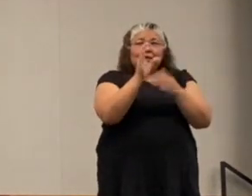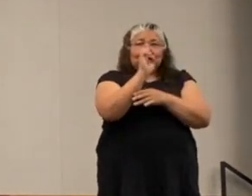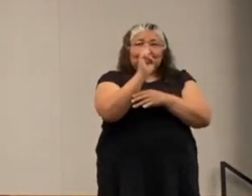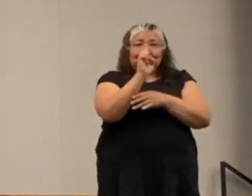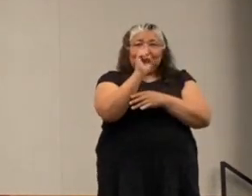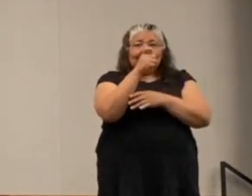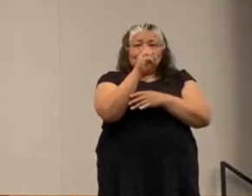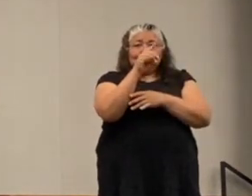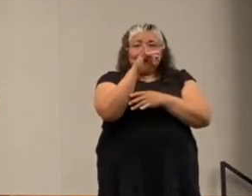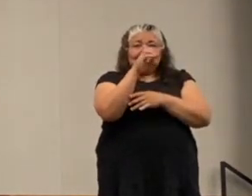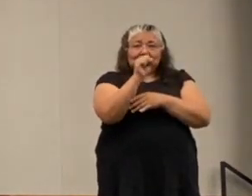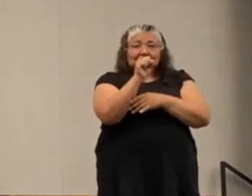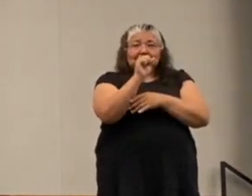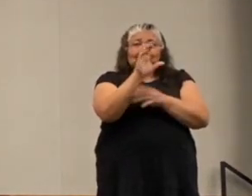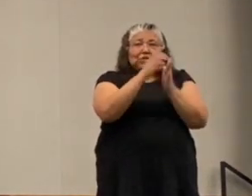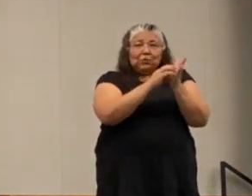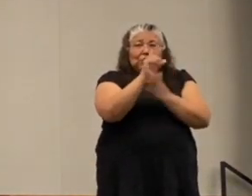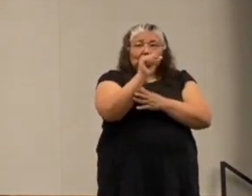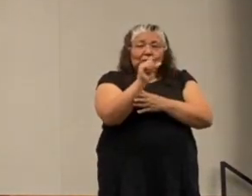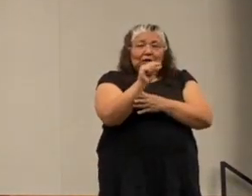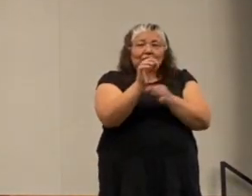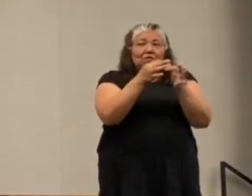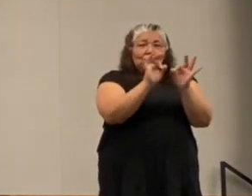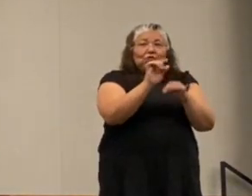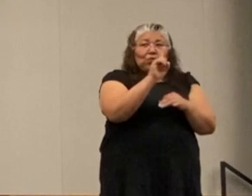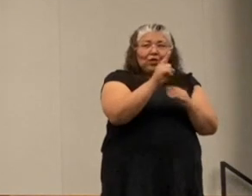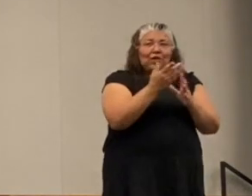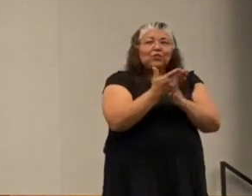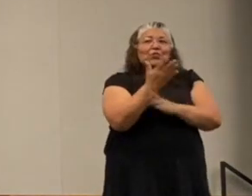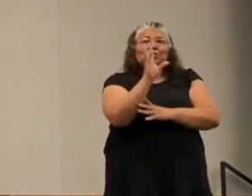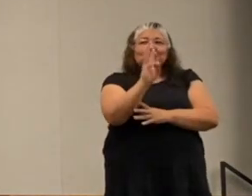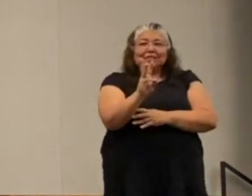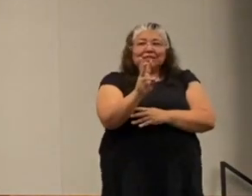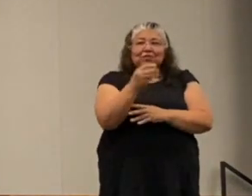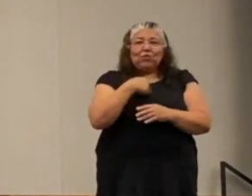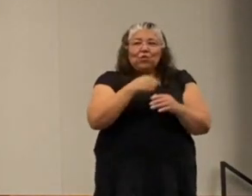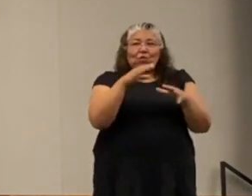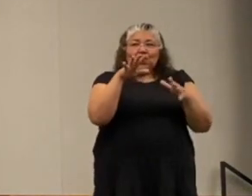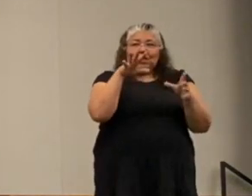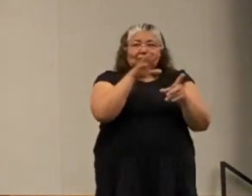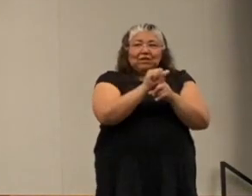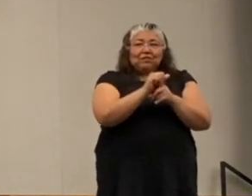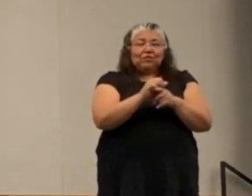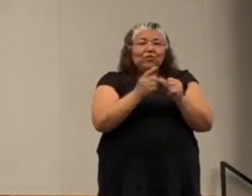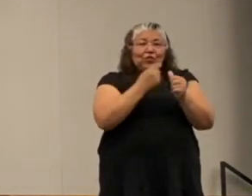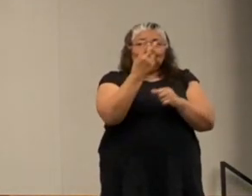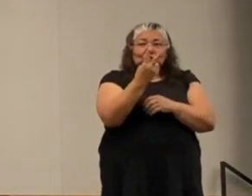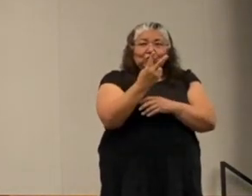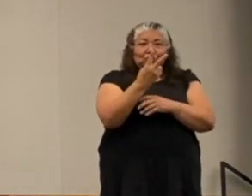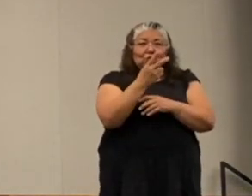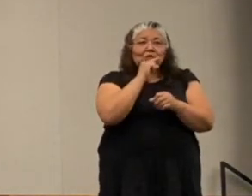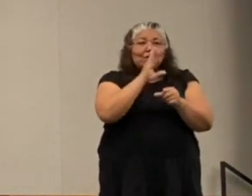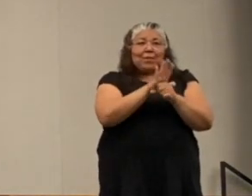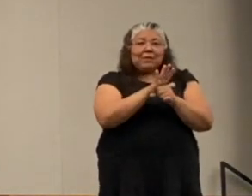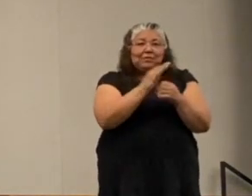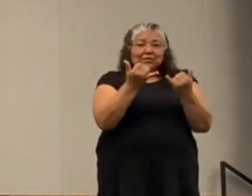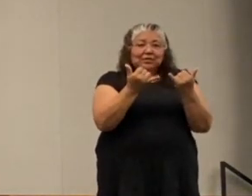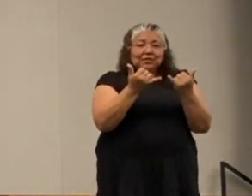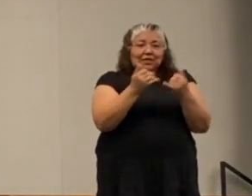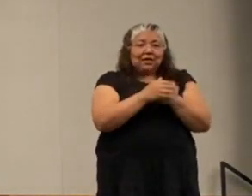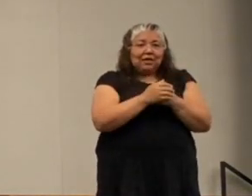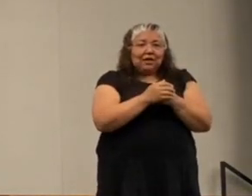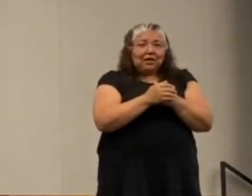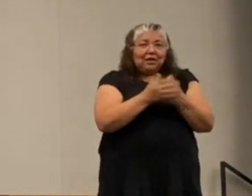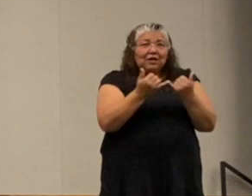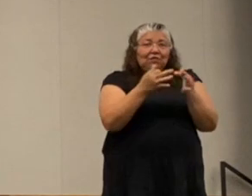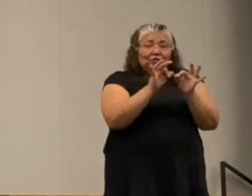20. We're going to be looking at verses 1 through 6. We're going to tackle the first two commandments today. So Exodus chapter 20, verses 1 through